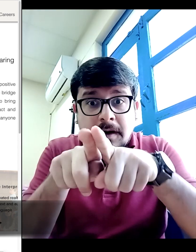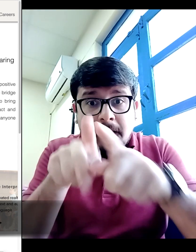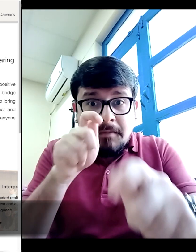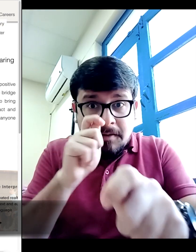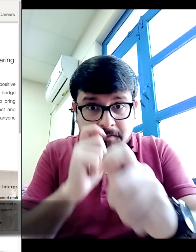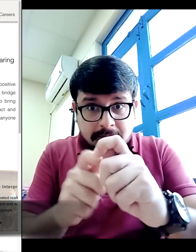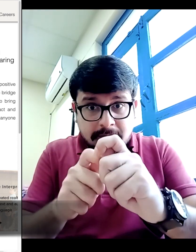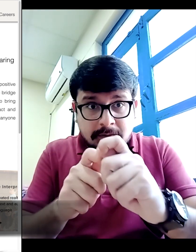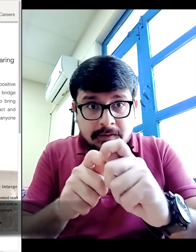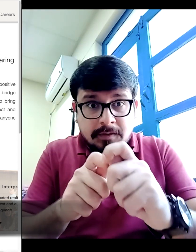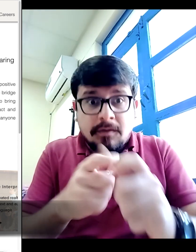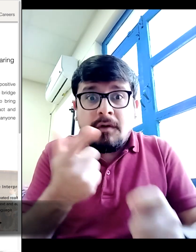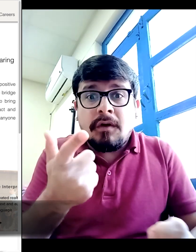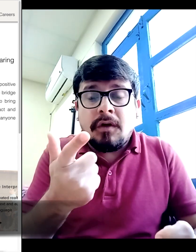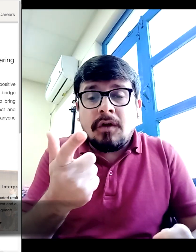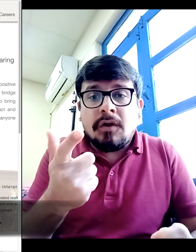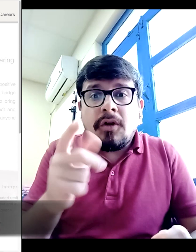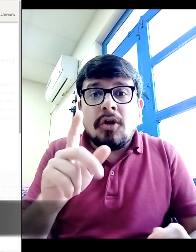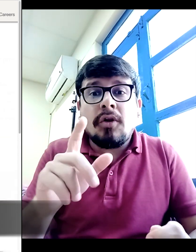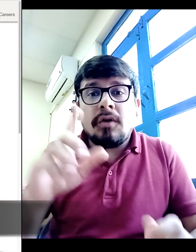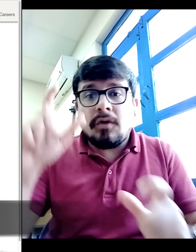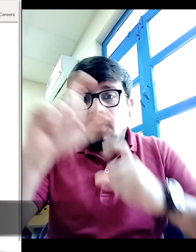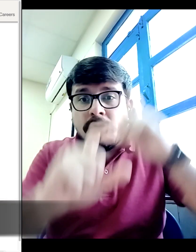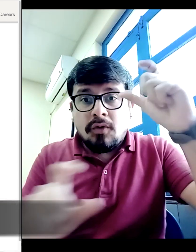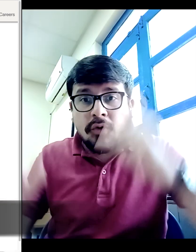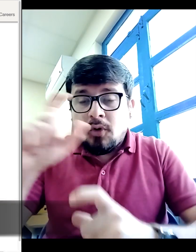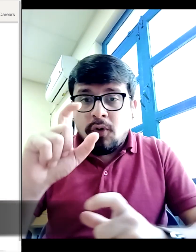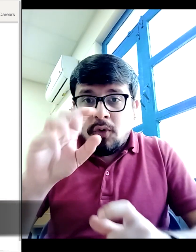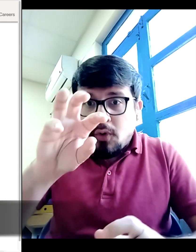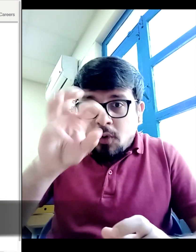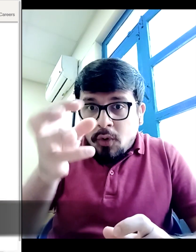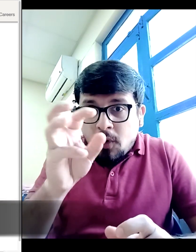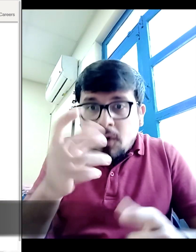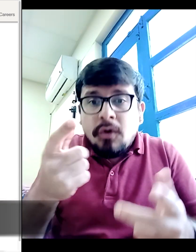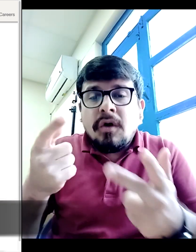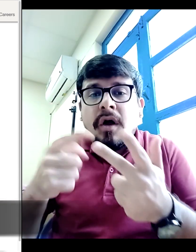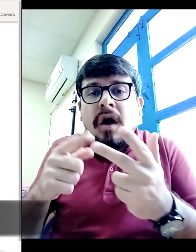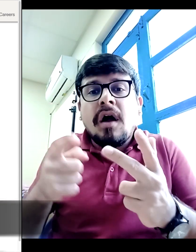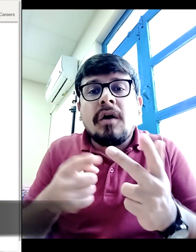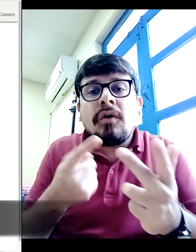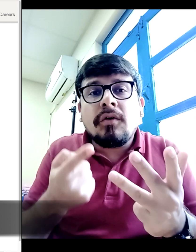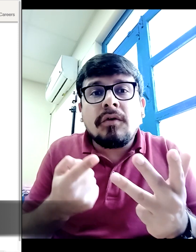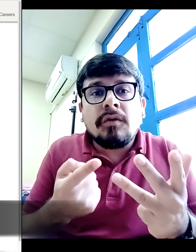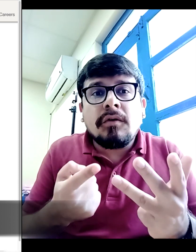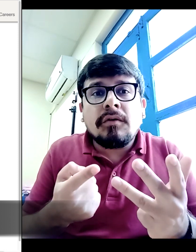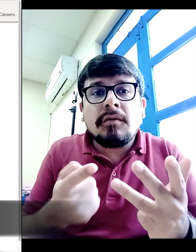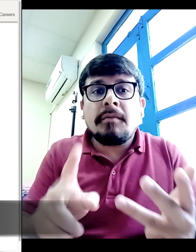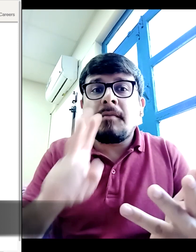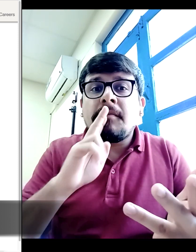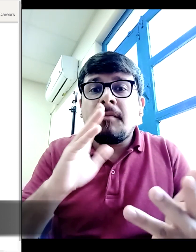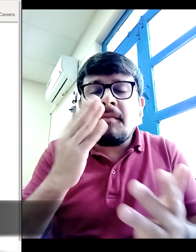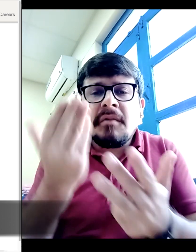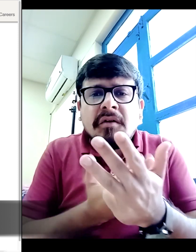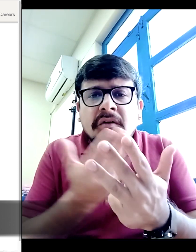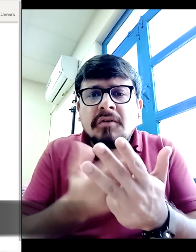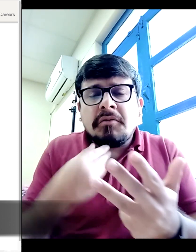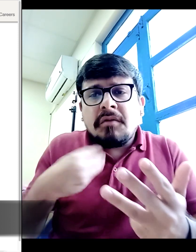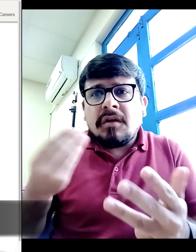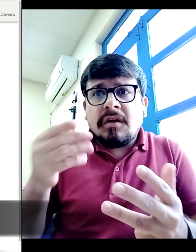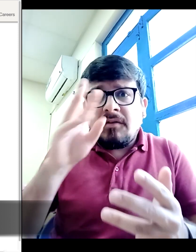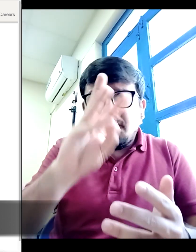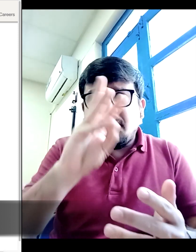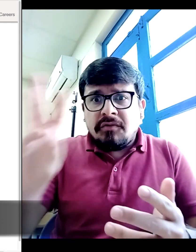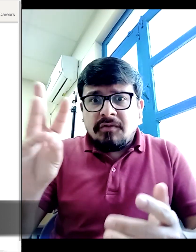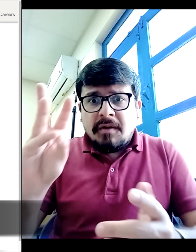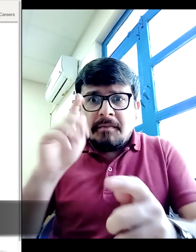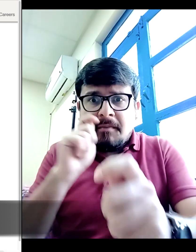learn how you can publish different things, for example, on YouTube, and you can create your